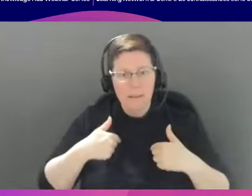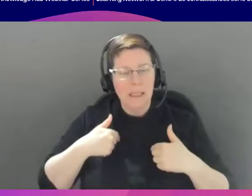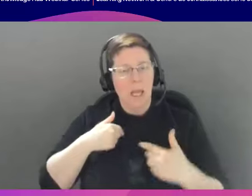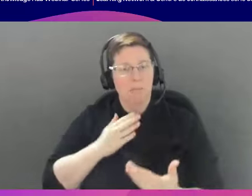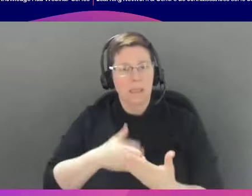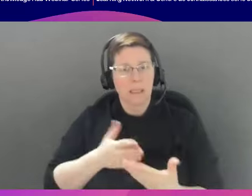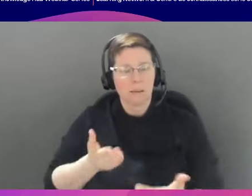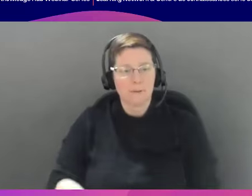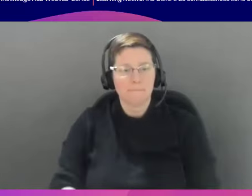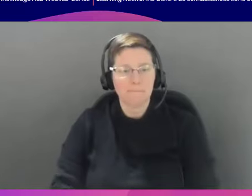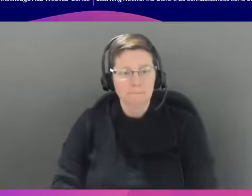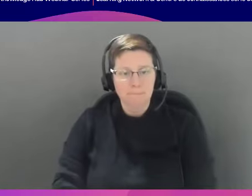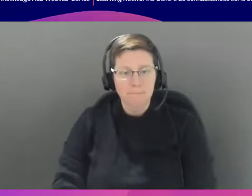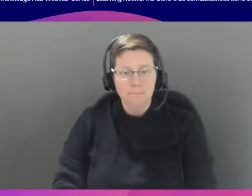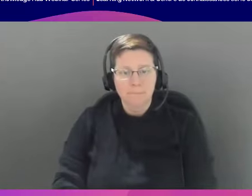against.